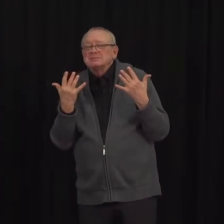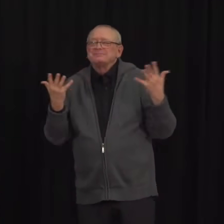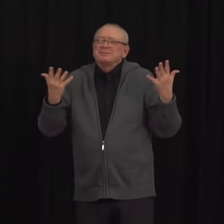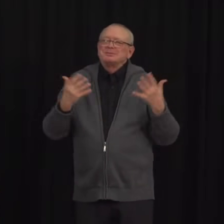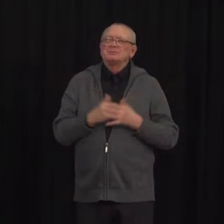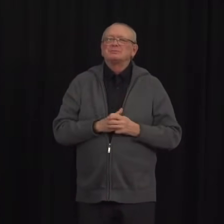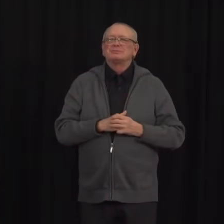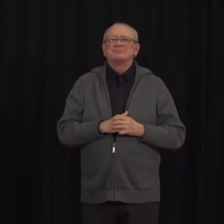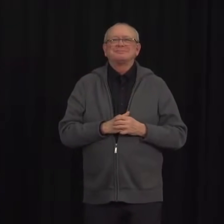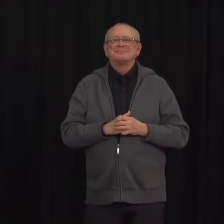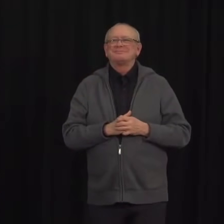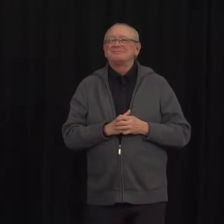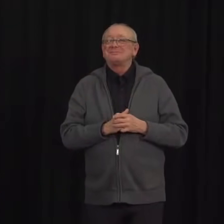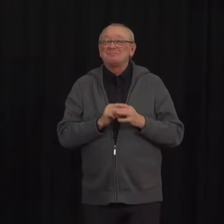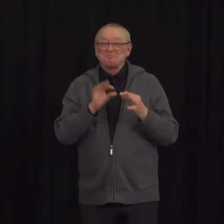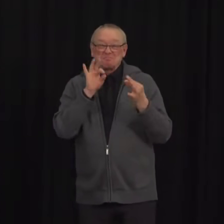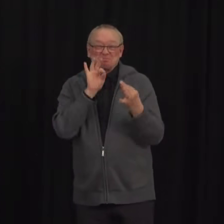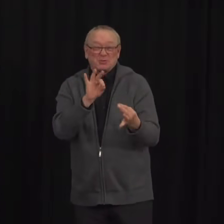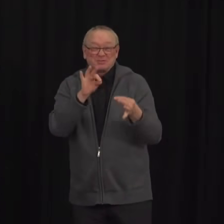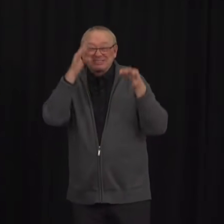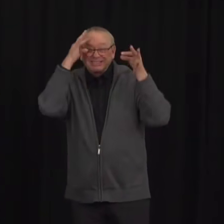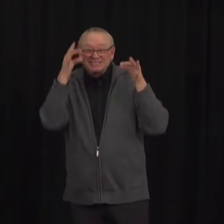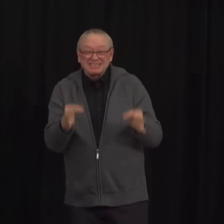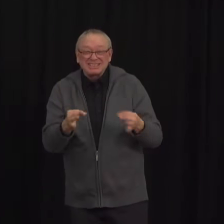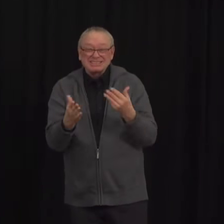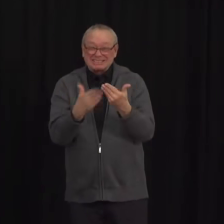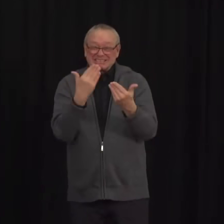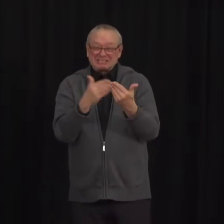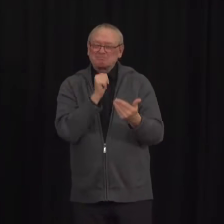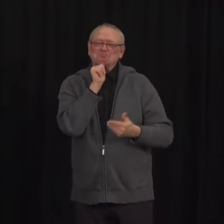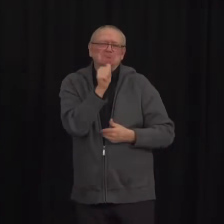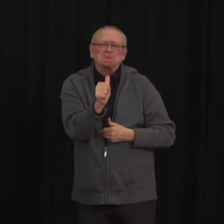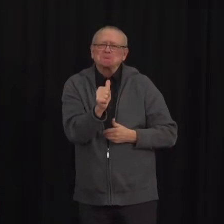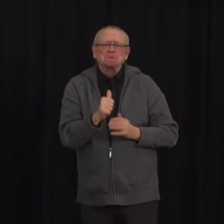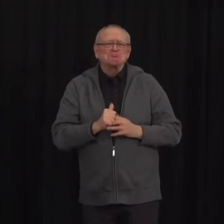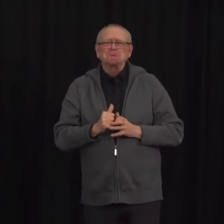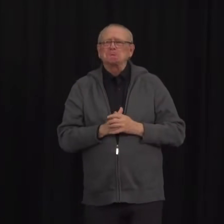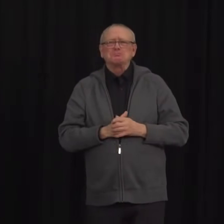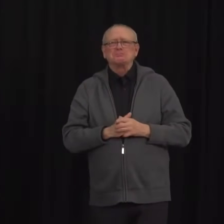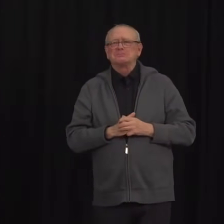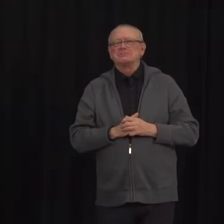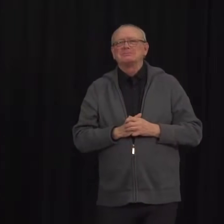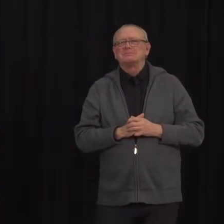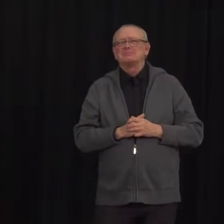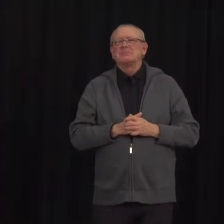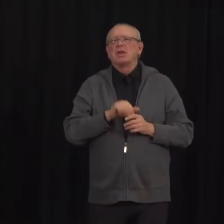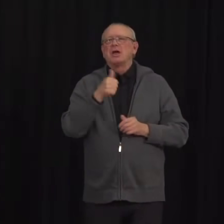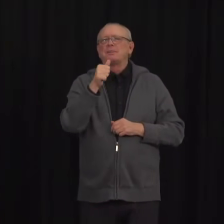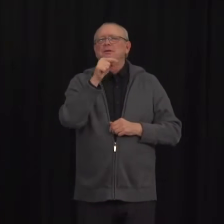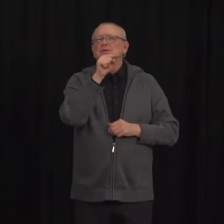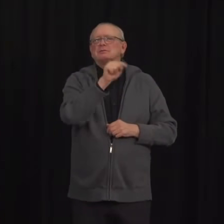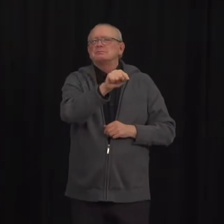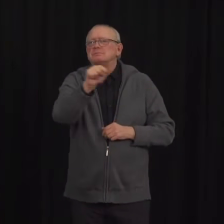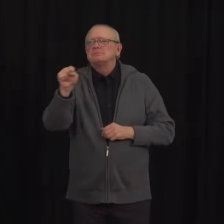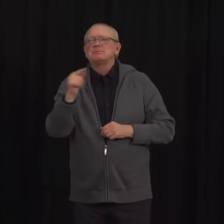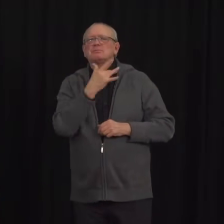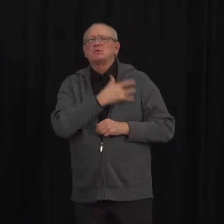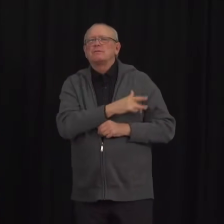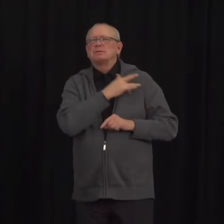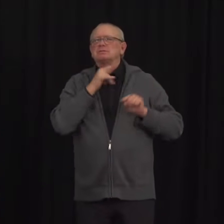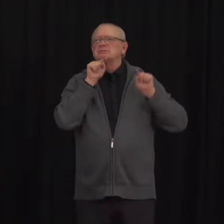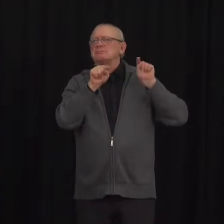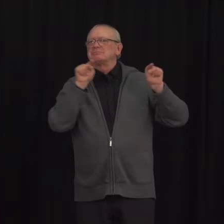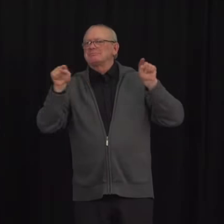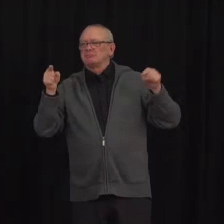There are no perfect decisions when it comes to COVID. We know that in other provinces, they have struggled to